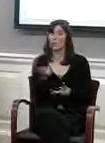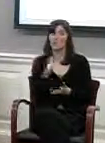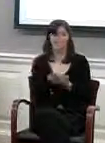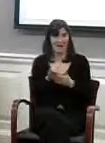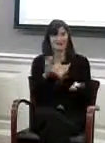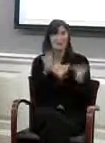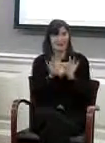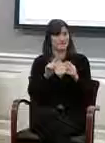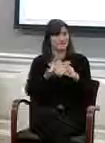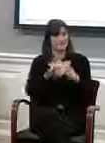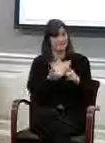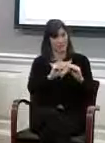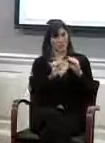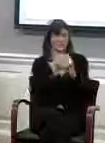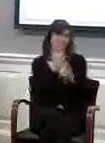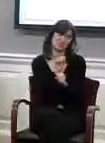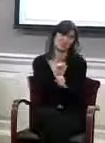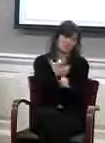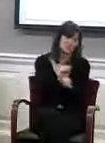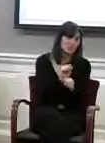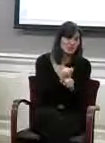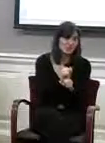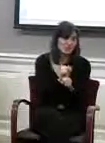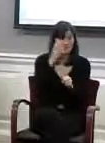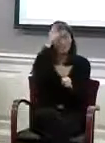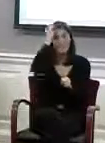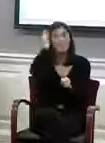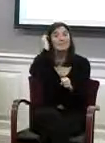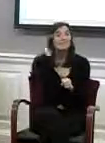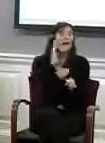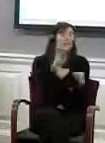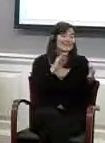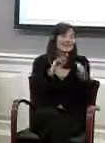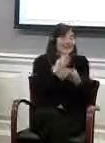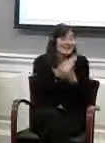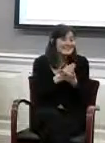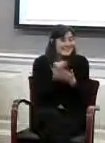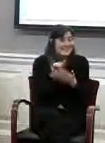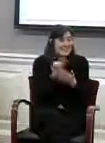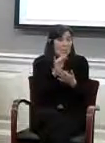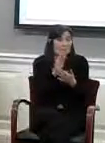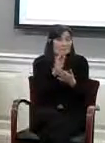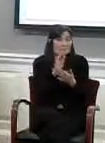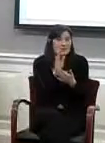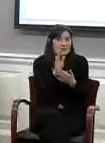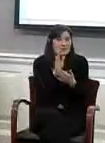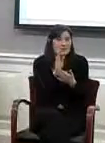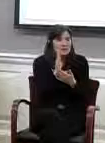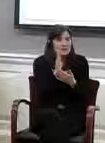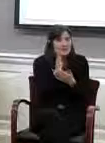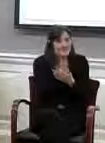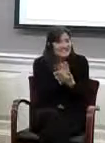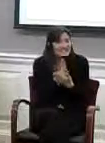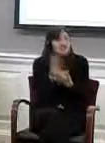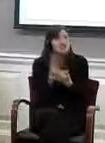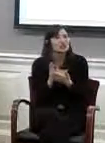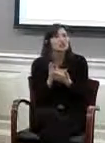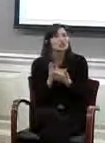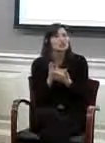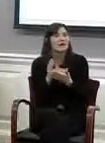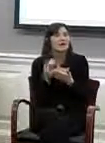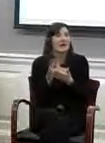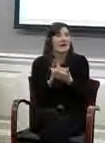I won't go further than to explain some of the features of, I think, sort of intentionally designed transformative